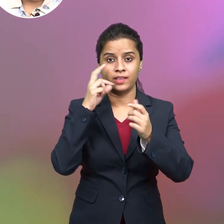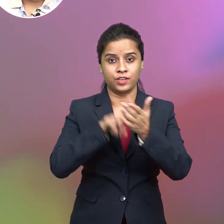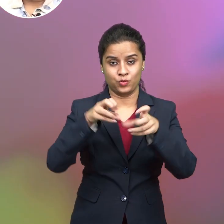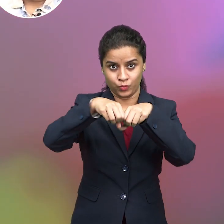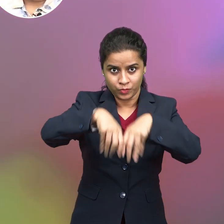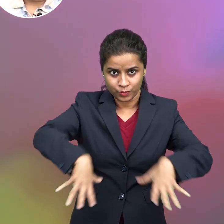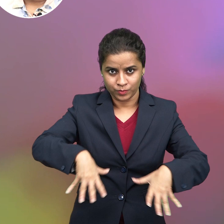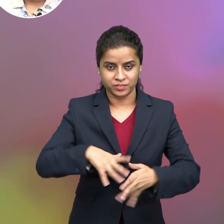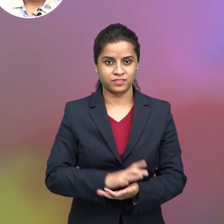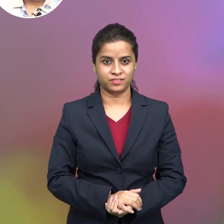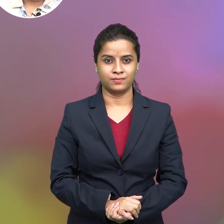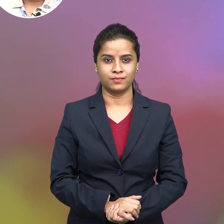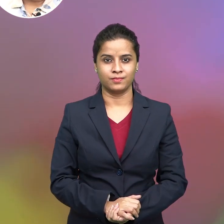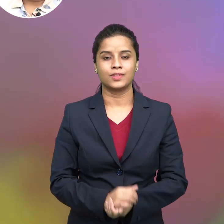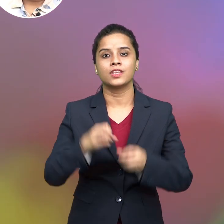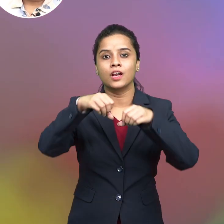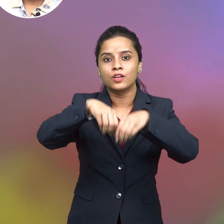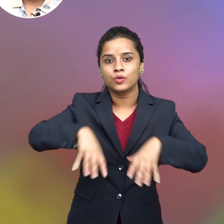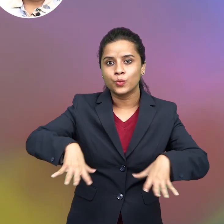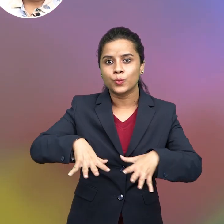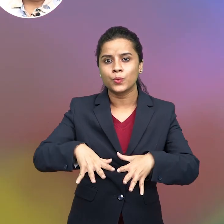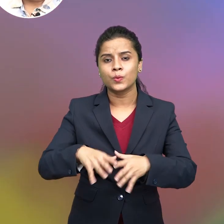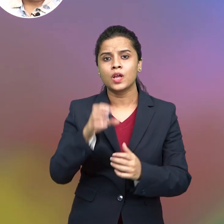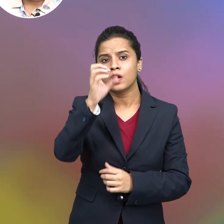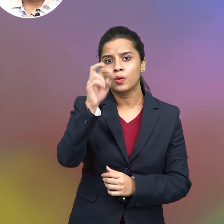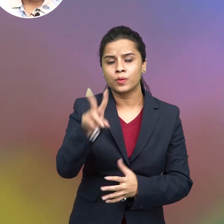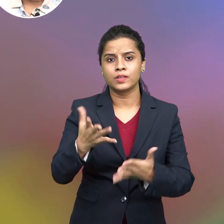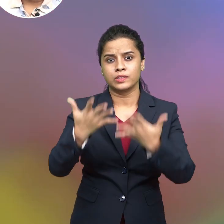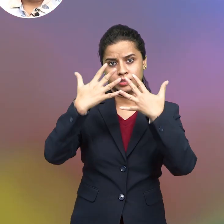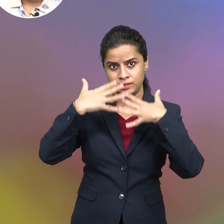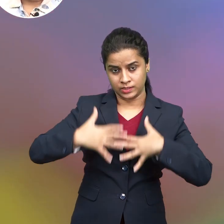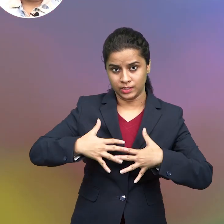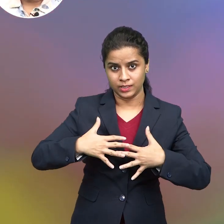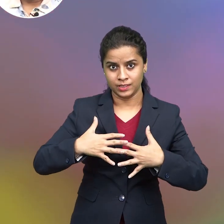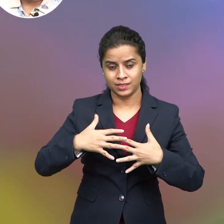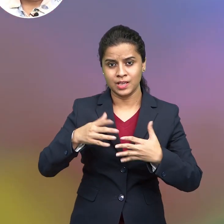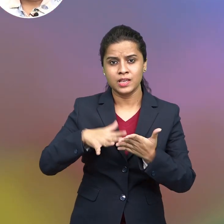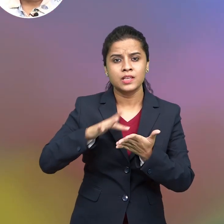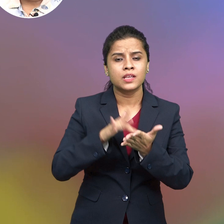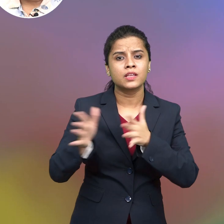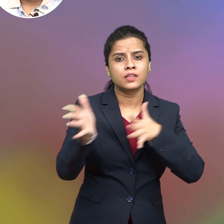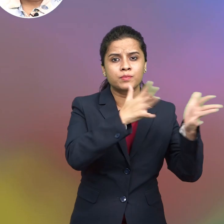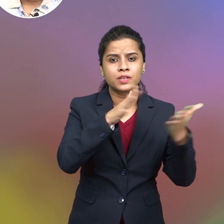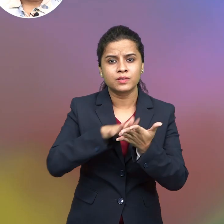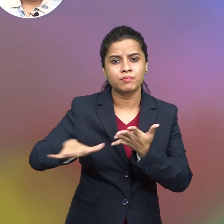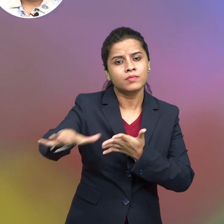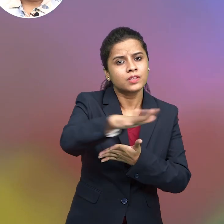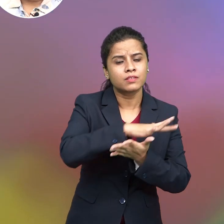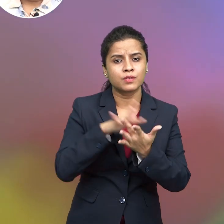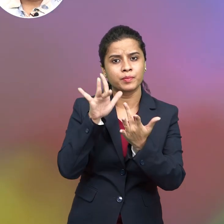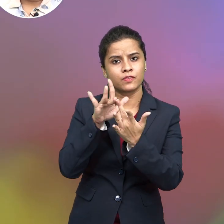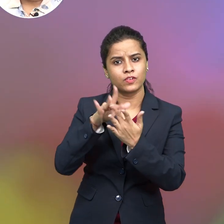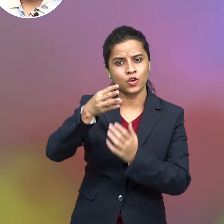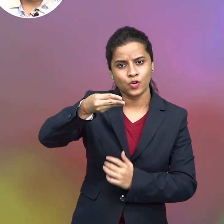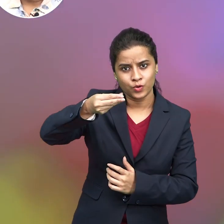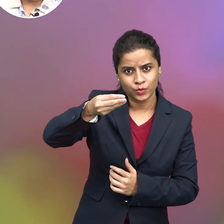roots. The roots take in the oxygen from the air spaces between